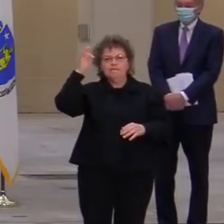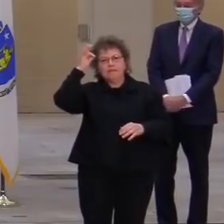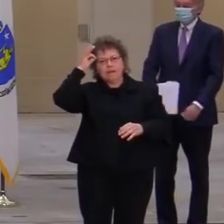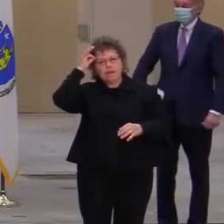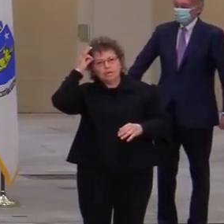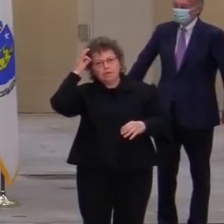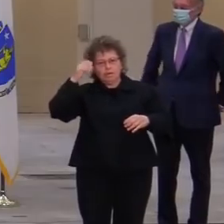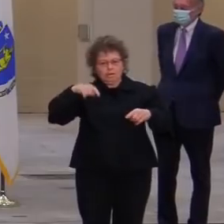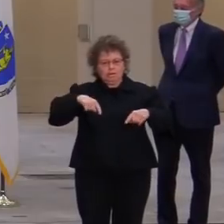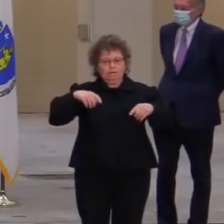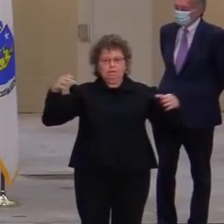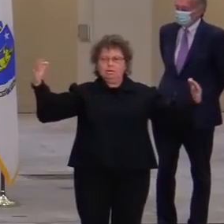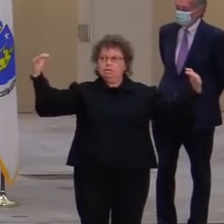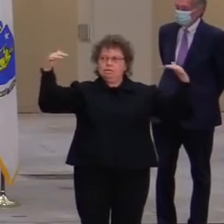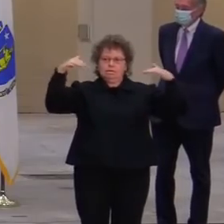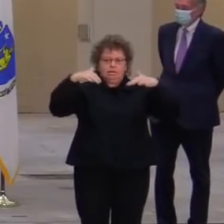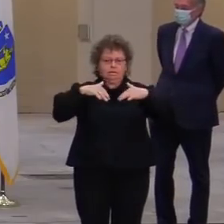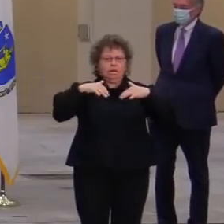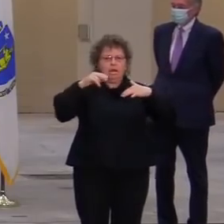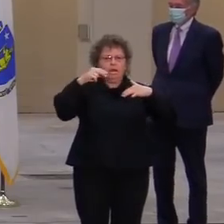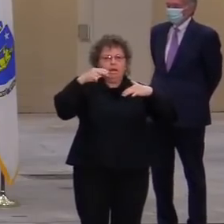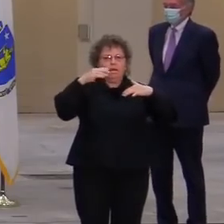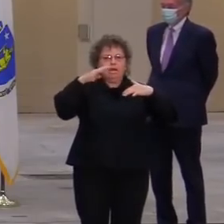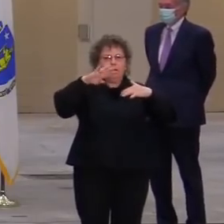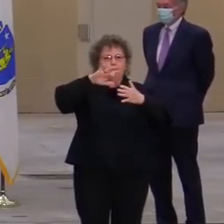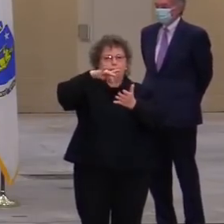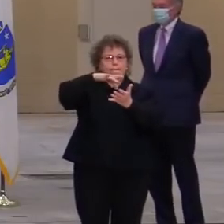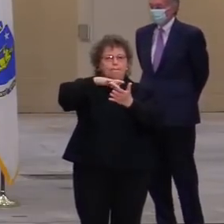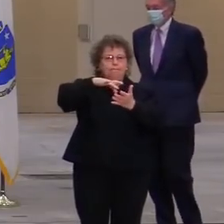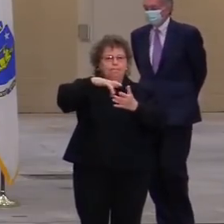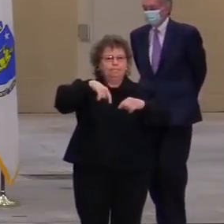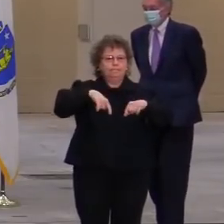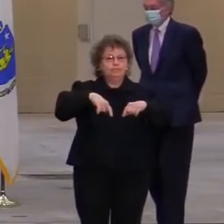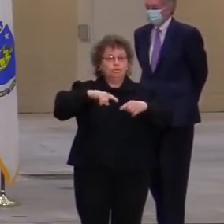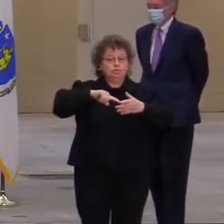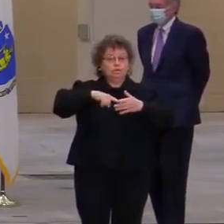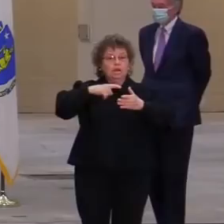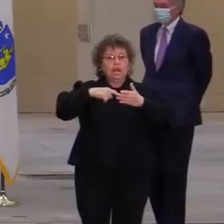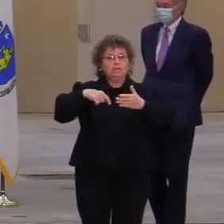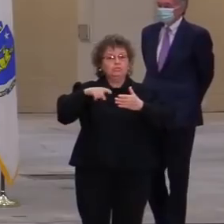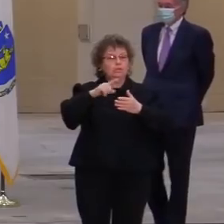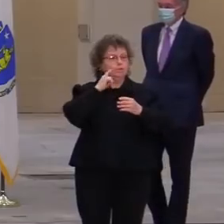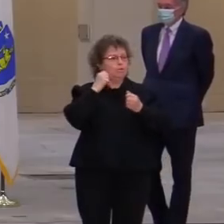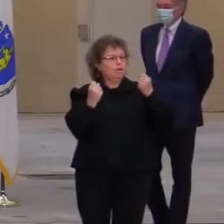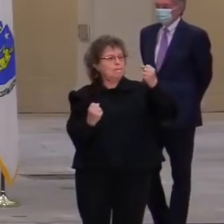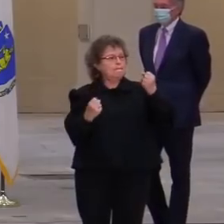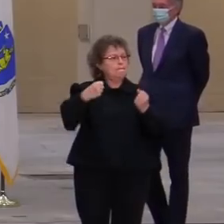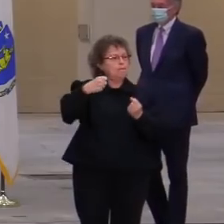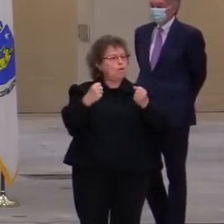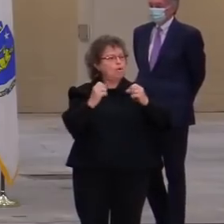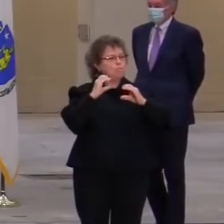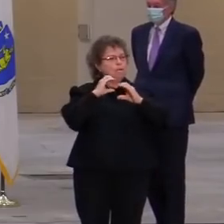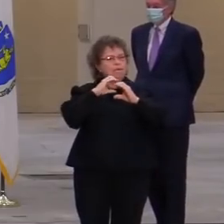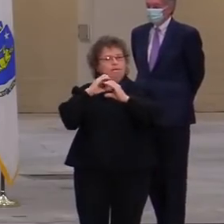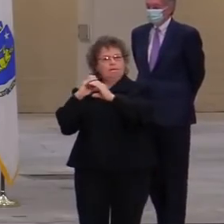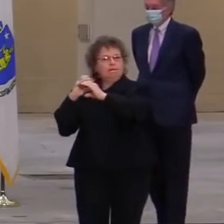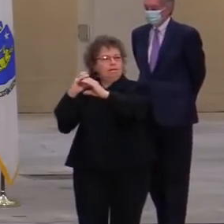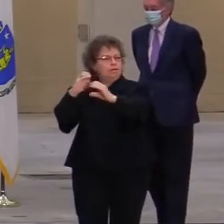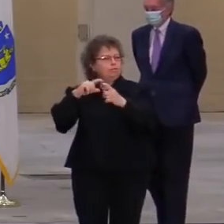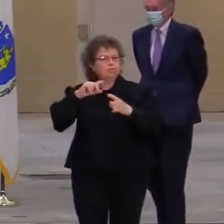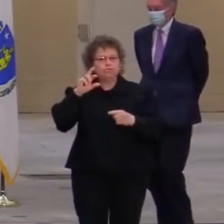model. And so probably starting next week, we will be rolling out mobile vaccines to Revere,